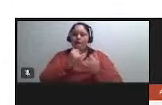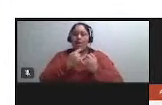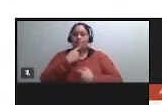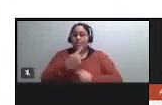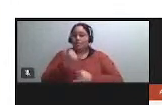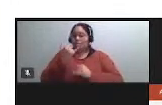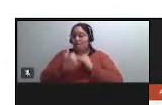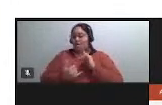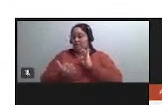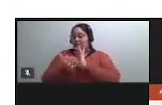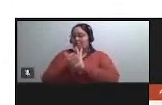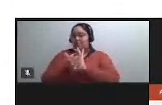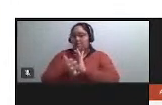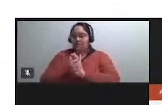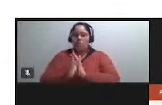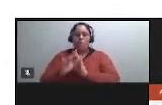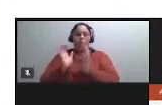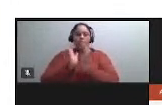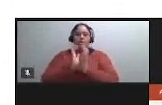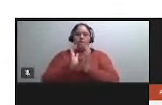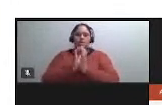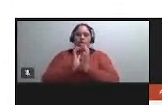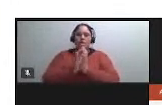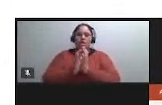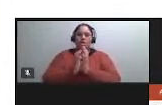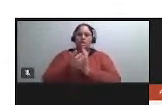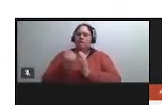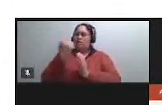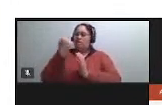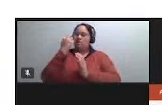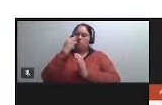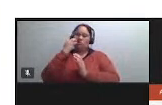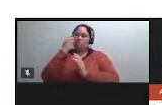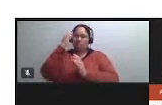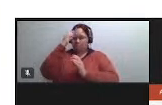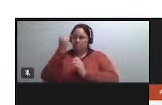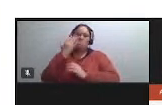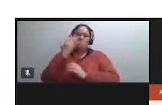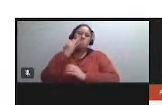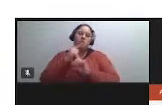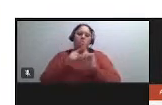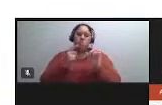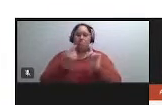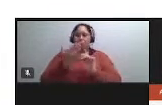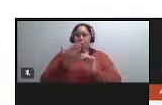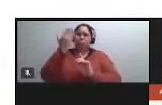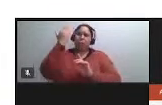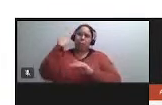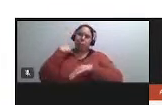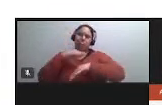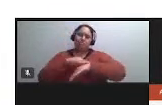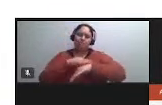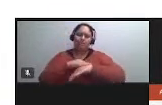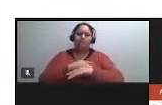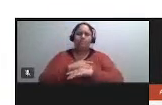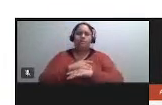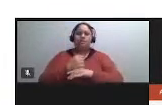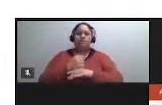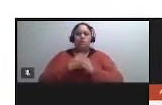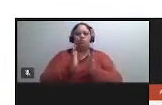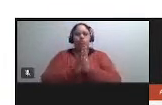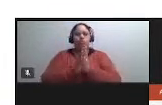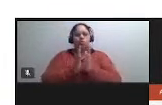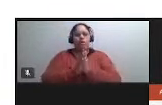said in the last meeting or the meetings not last, I don't know when, because it's quite some time ago, that